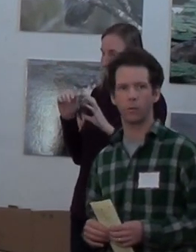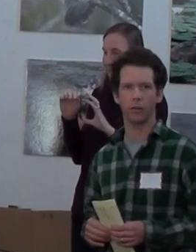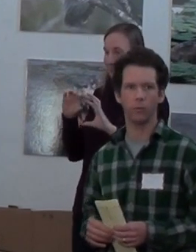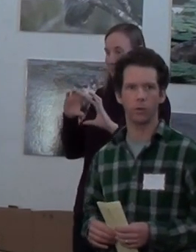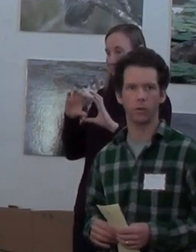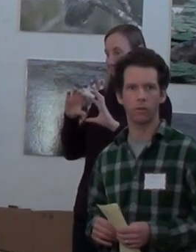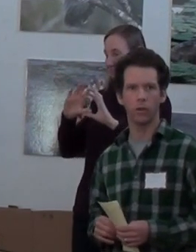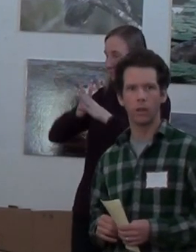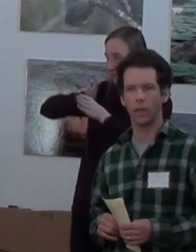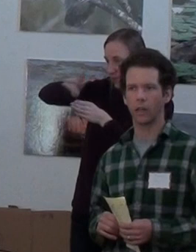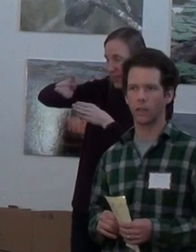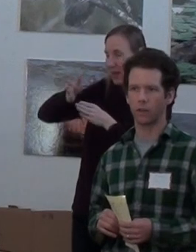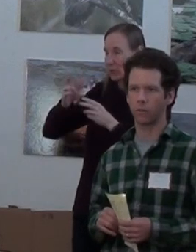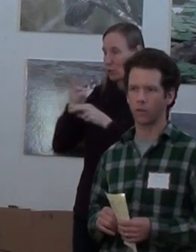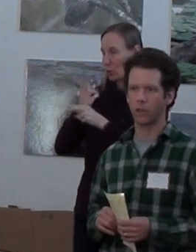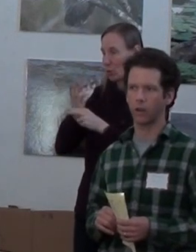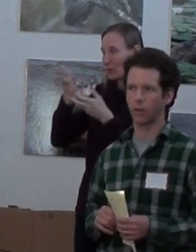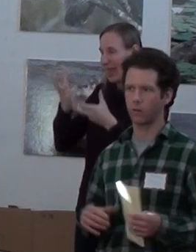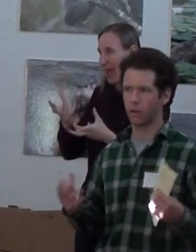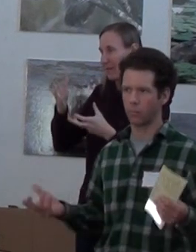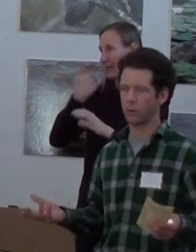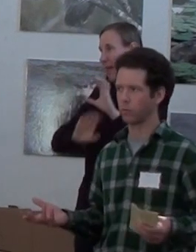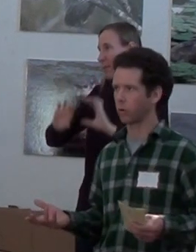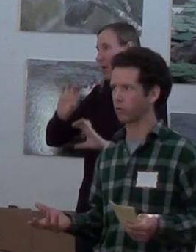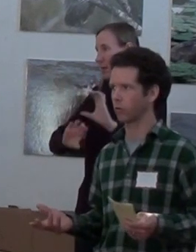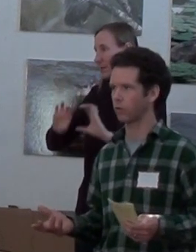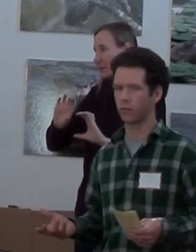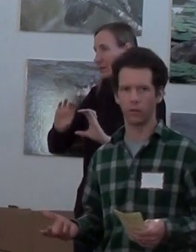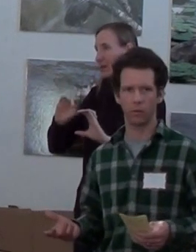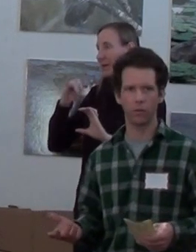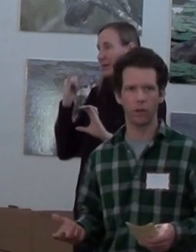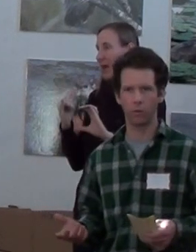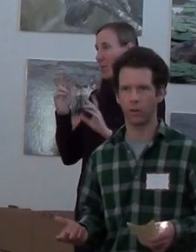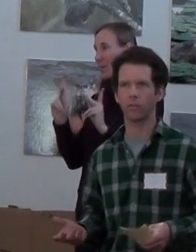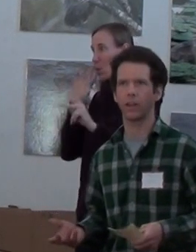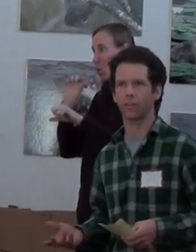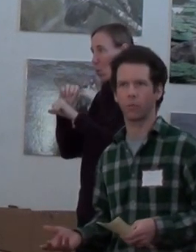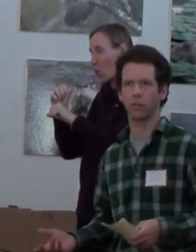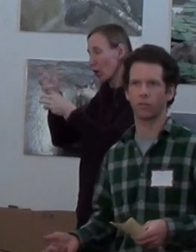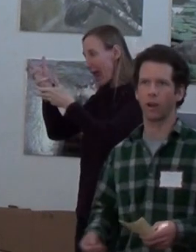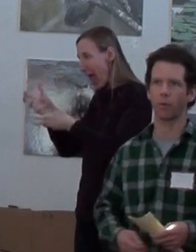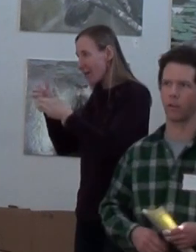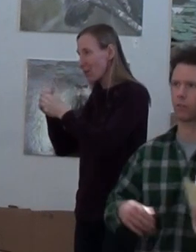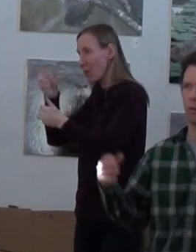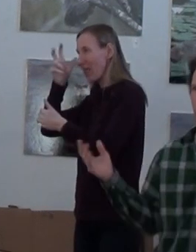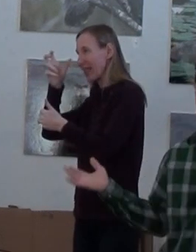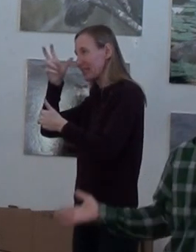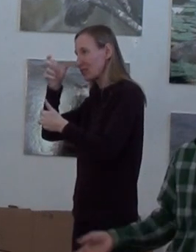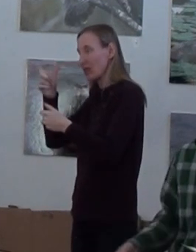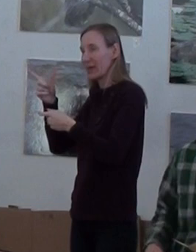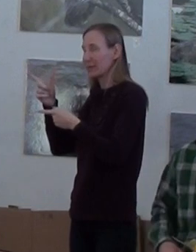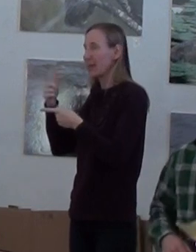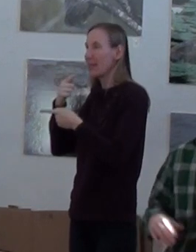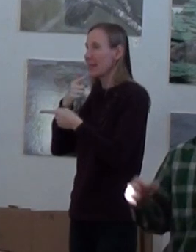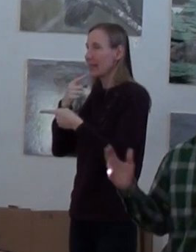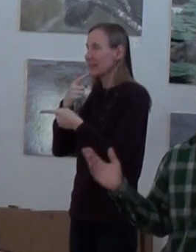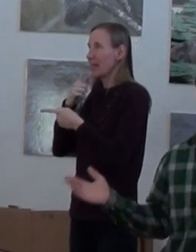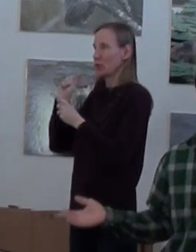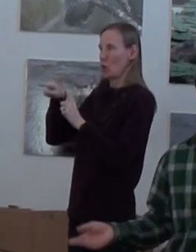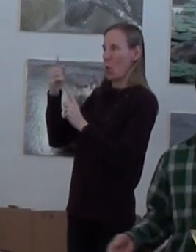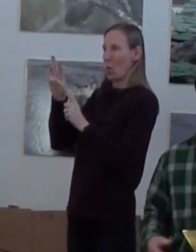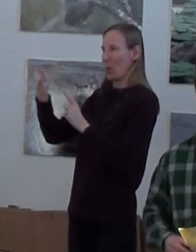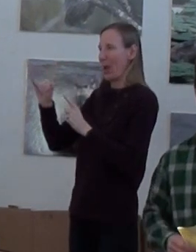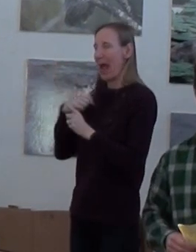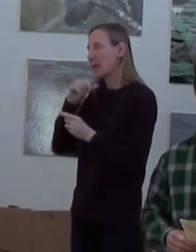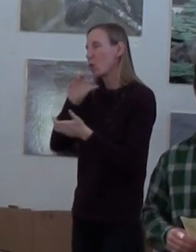upon chemical inputs. And I think it's silly now that, you know, people who work so extensively with insects that we just are outright sold, you know, that it's the only way